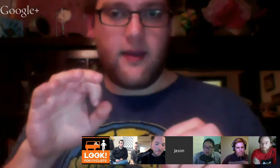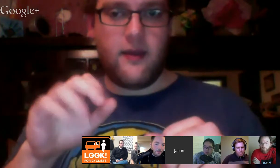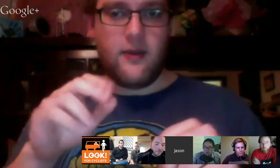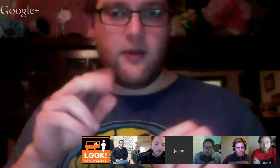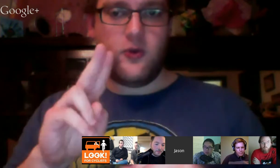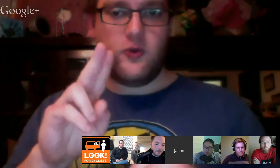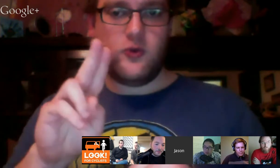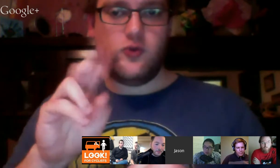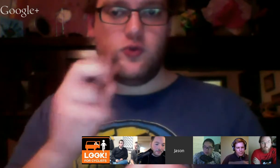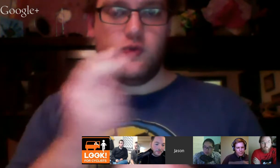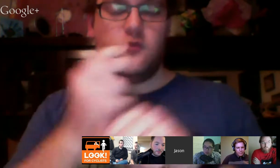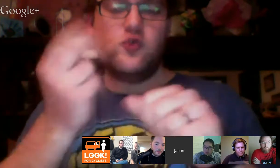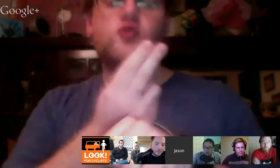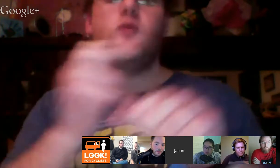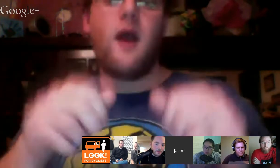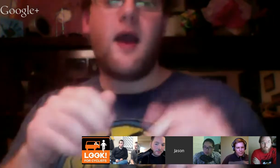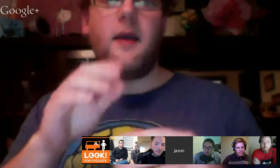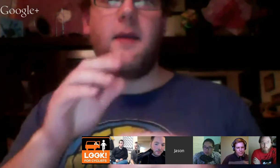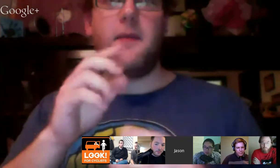it possible?